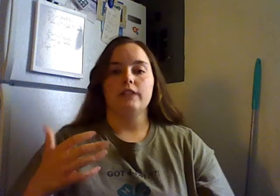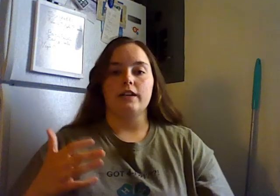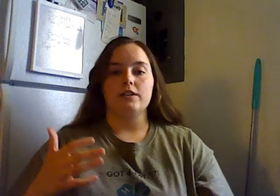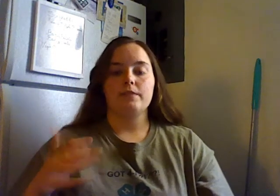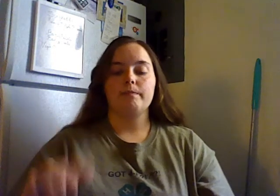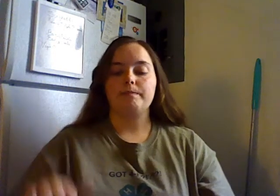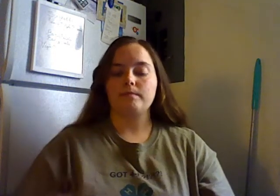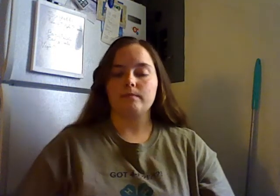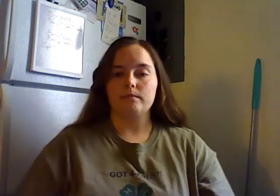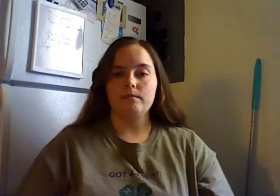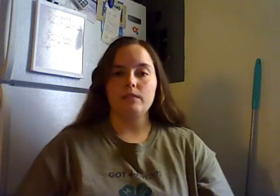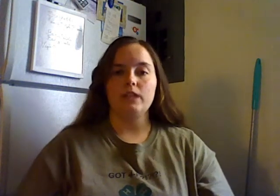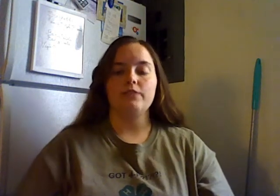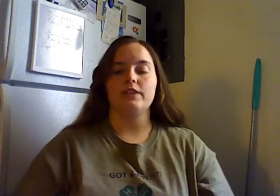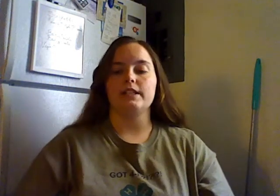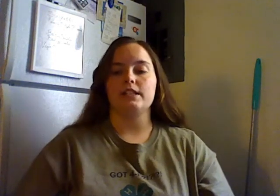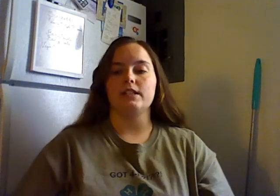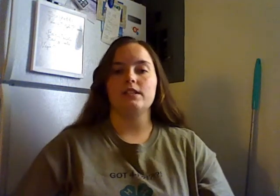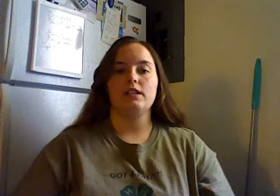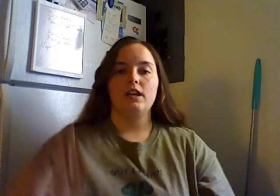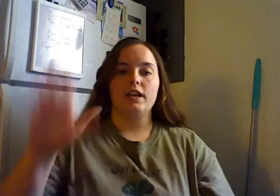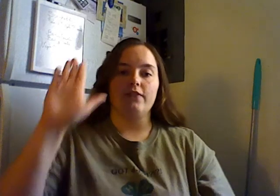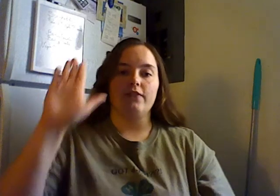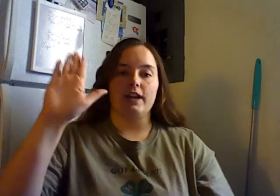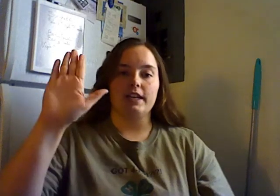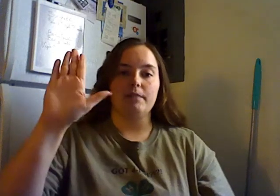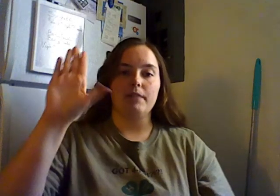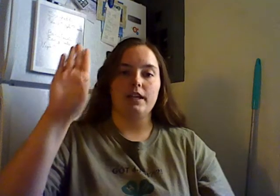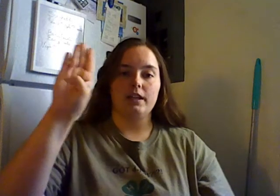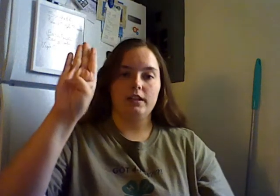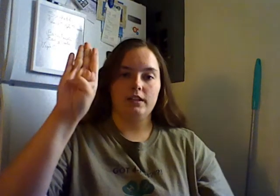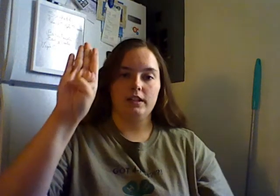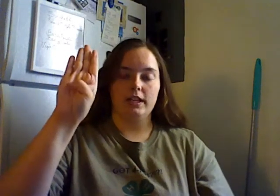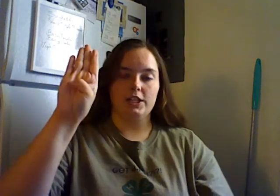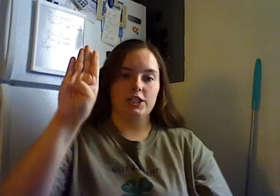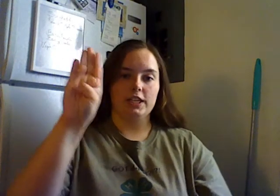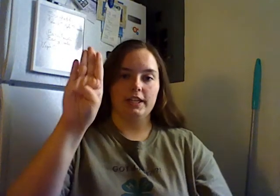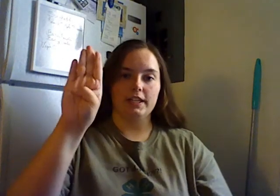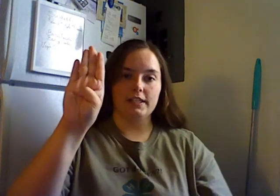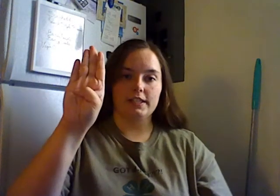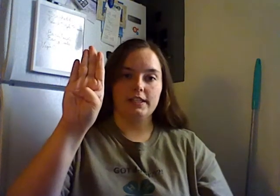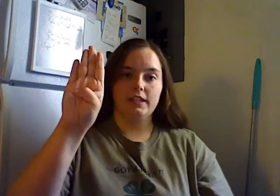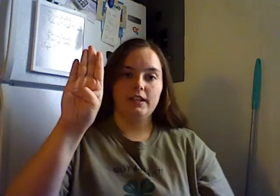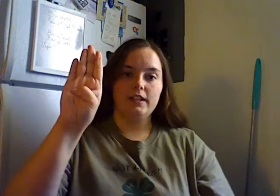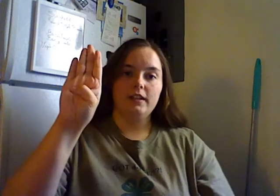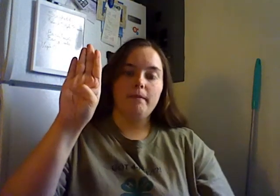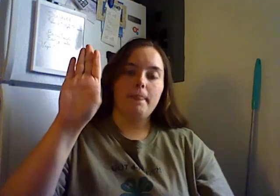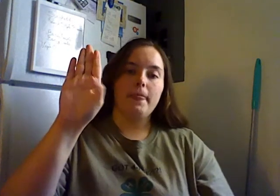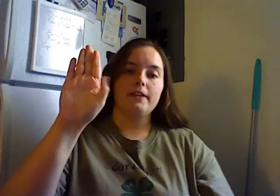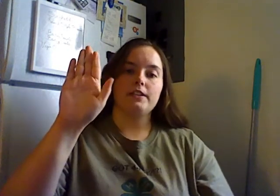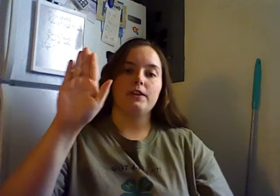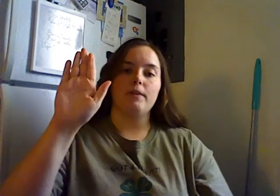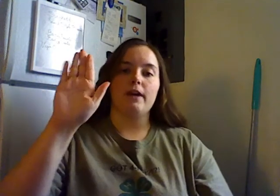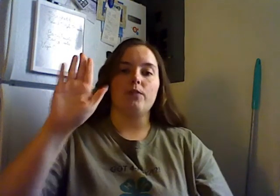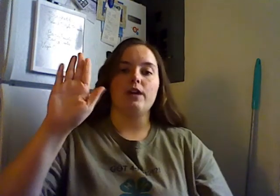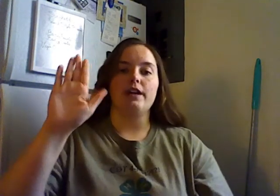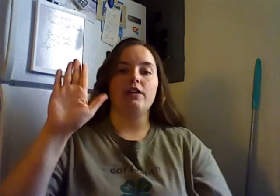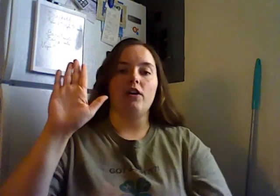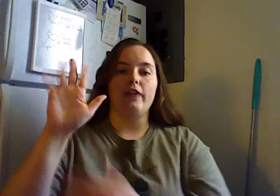letters. For instance, if I sign B, it's just like this. So no matter what, all the